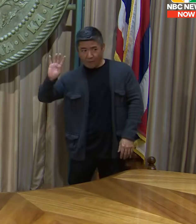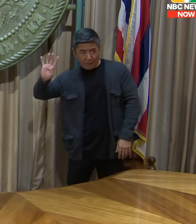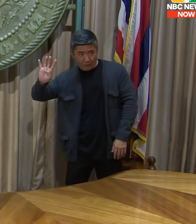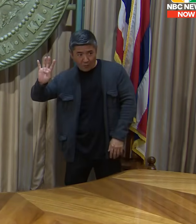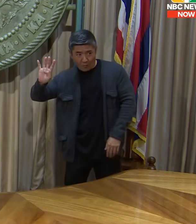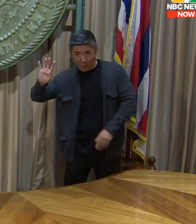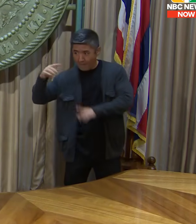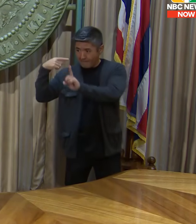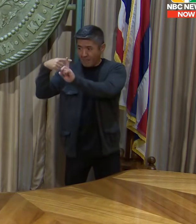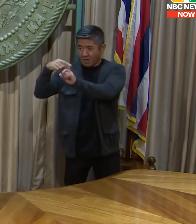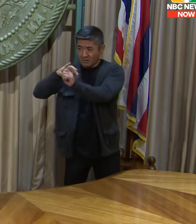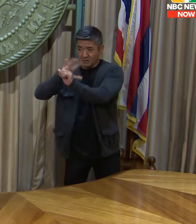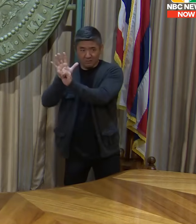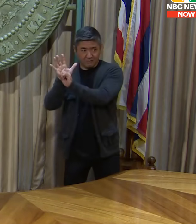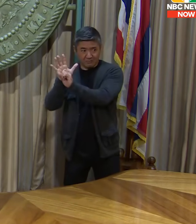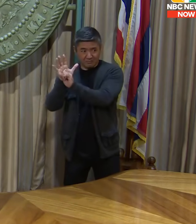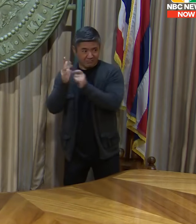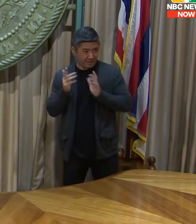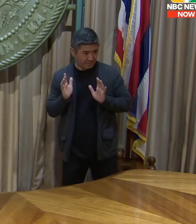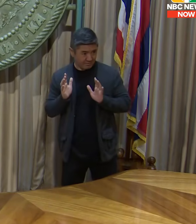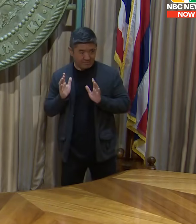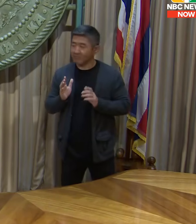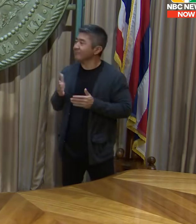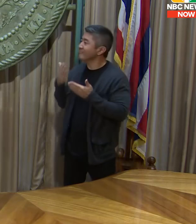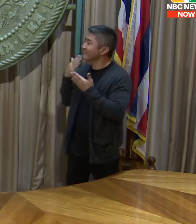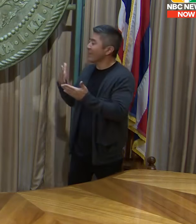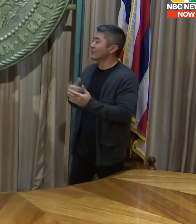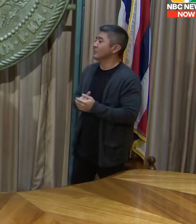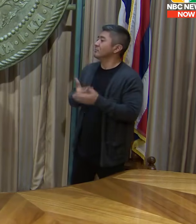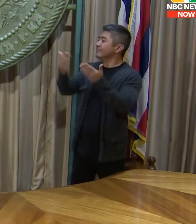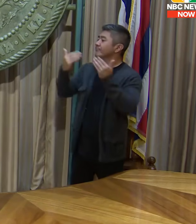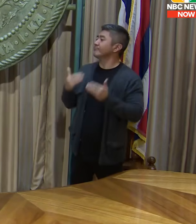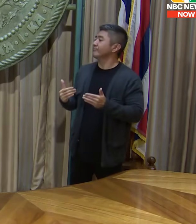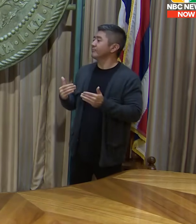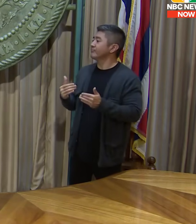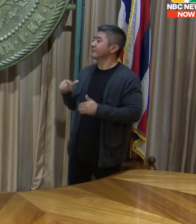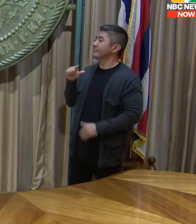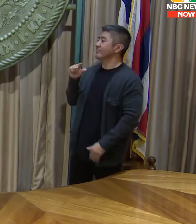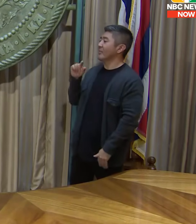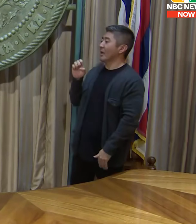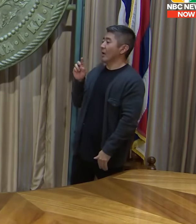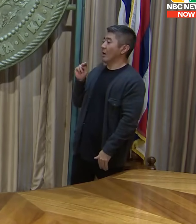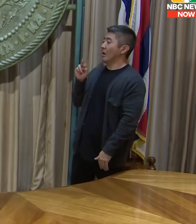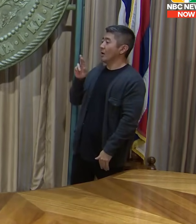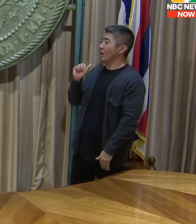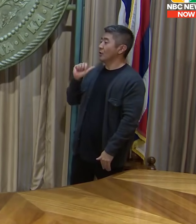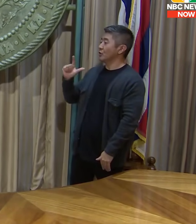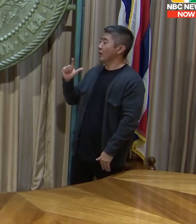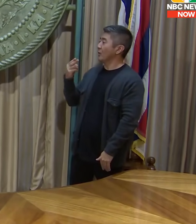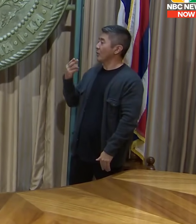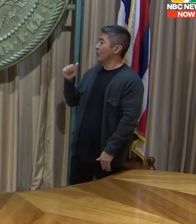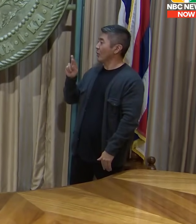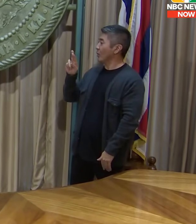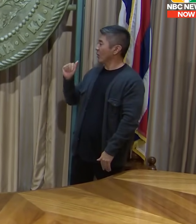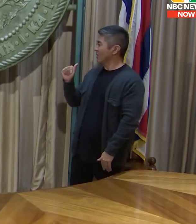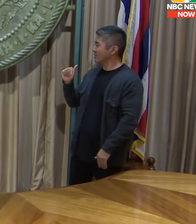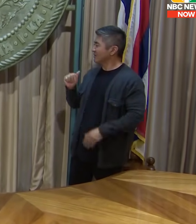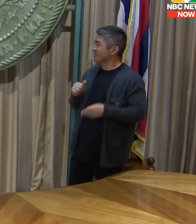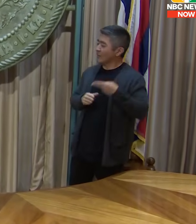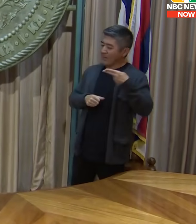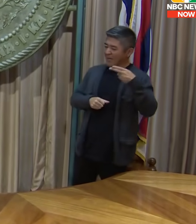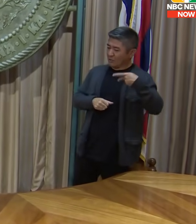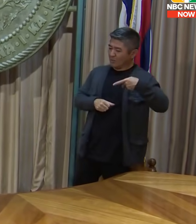positive tests. Okay. Thank you very much, Director. Our next question is for General Hara. San Diego Shiro HPR asks,